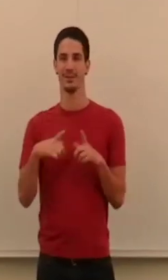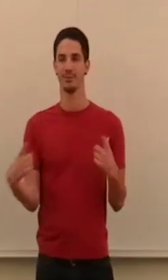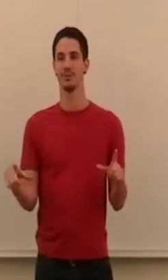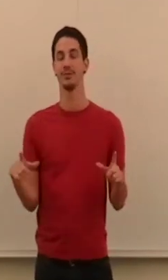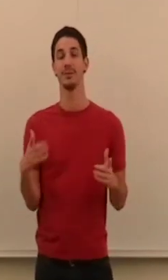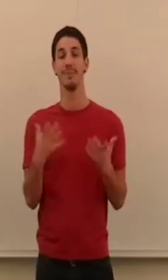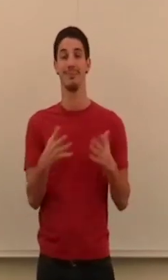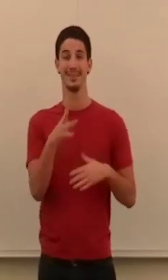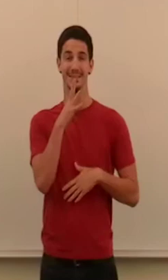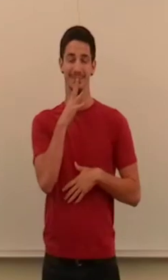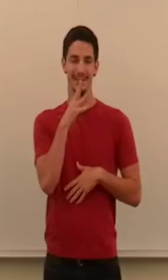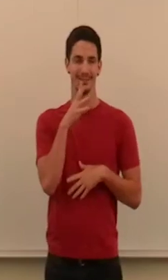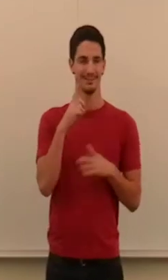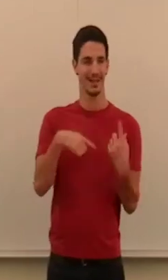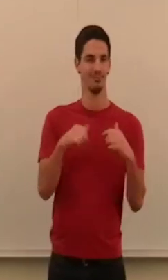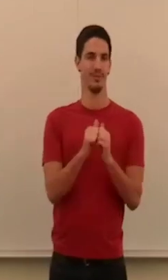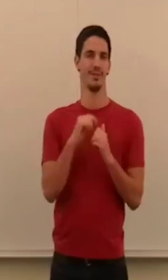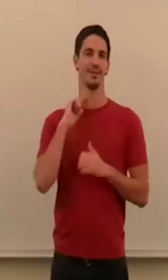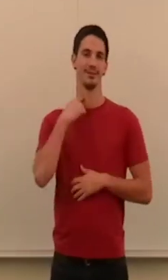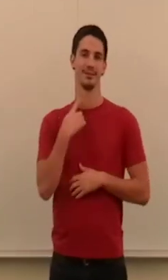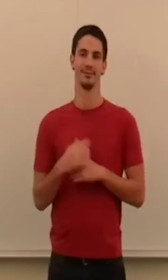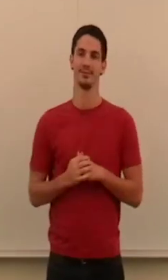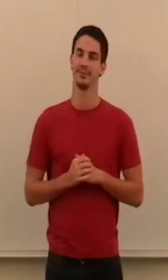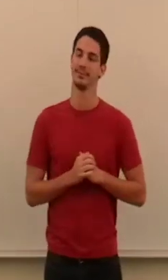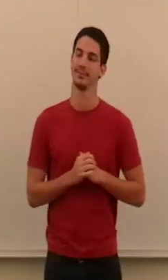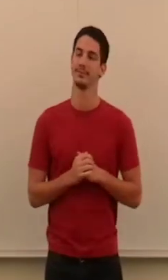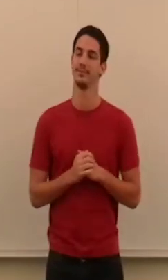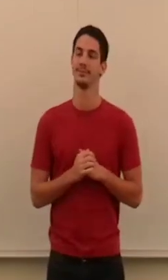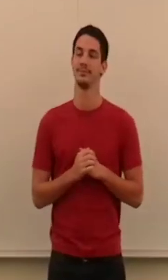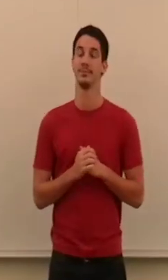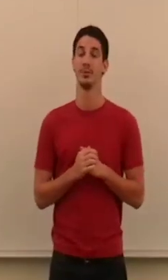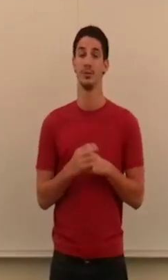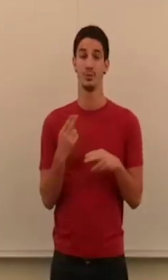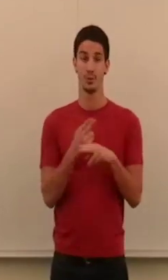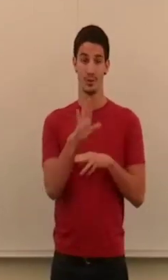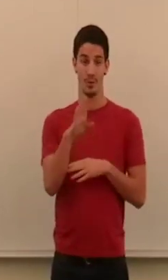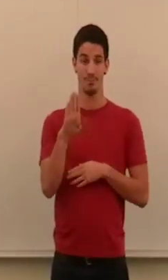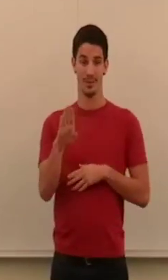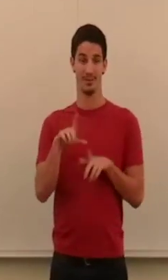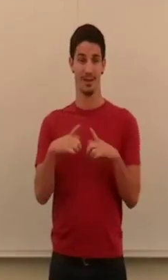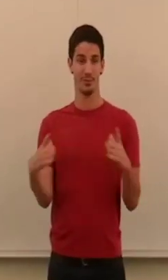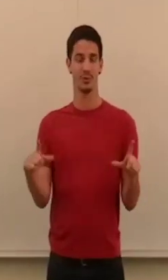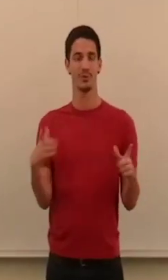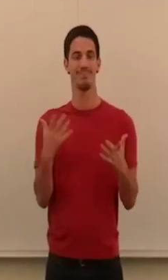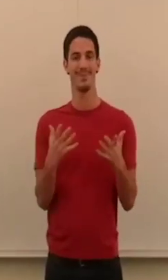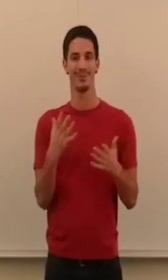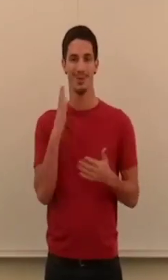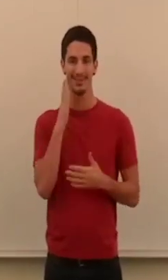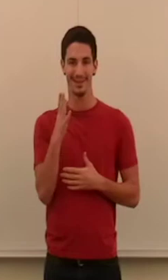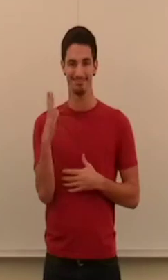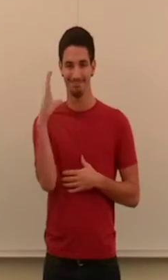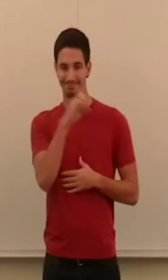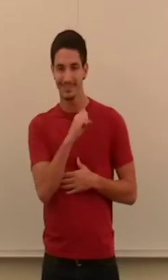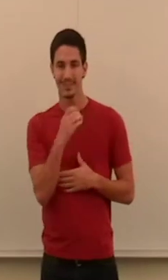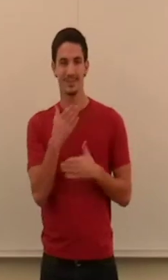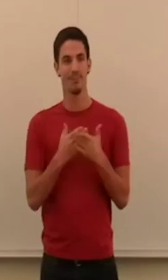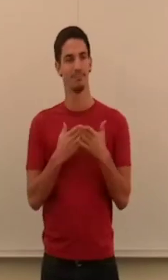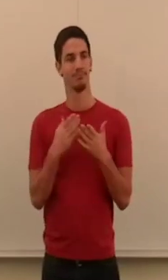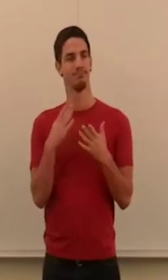or sign with an accent. Using your B language, you may overlook some forms of humor,